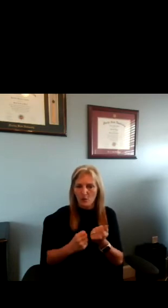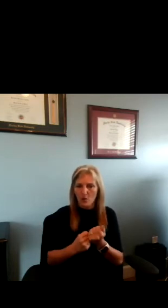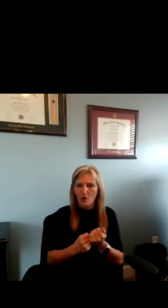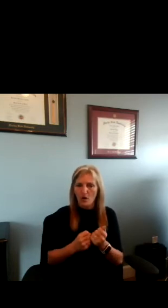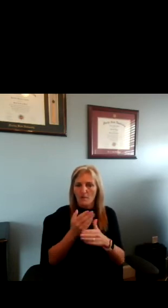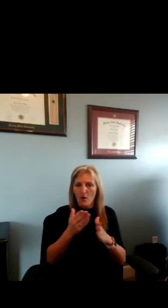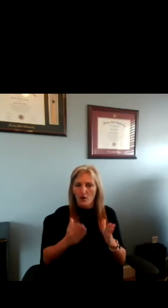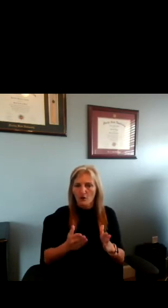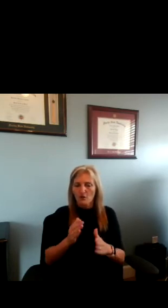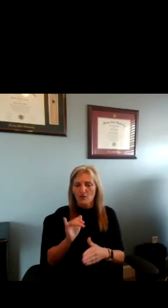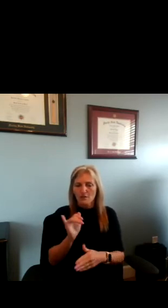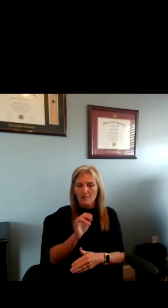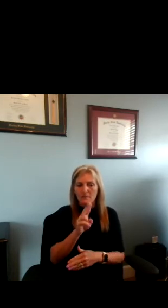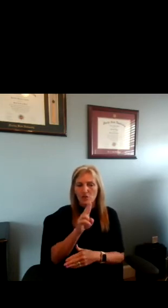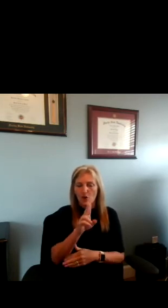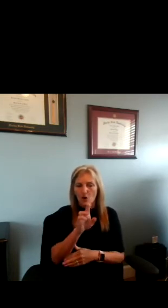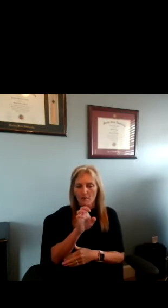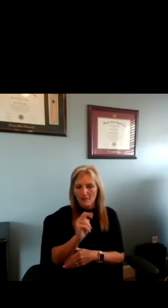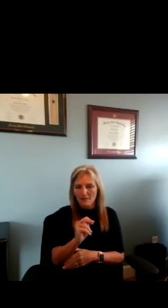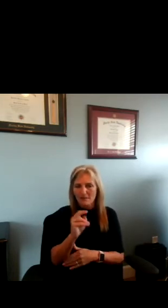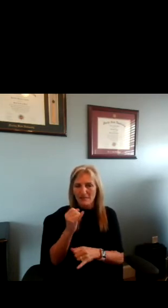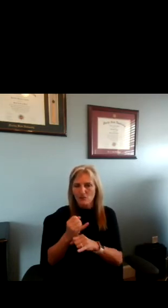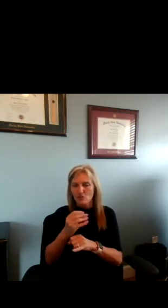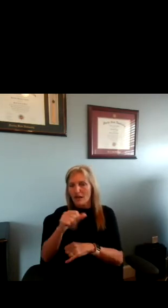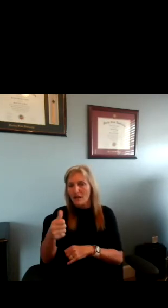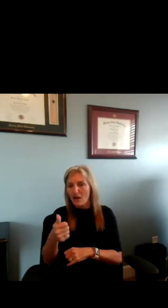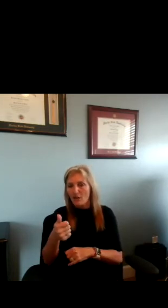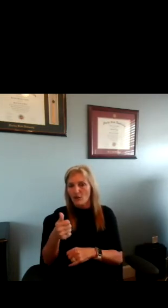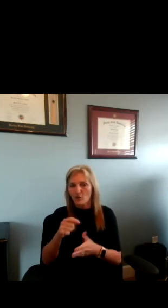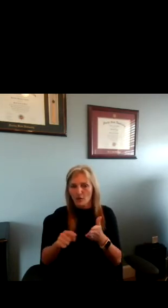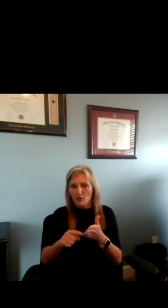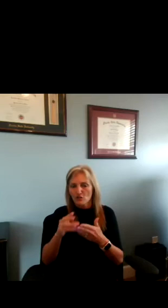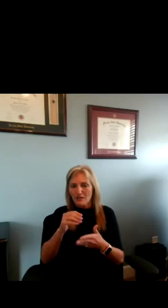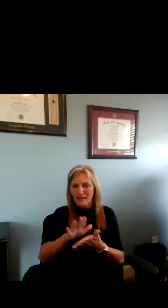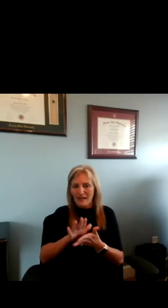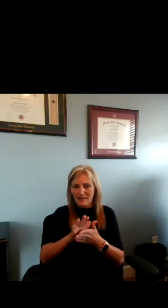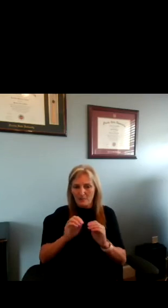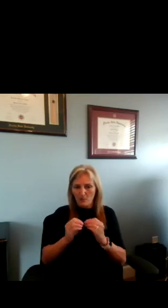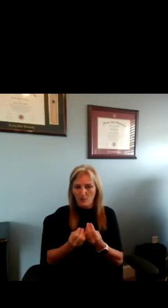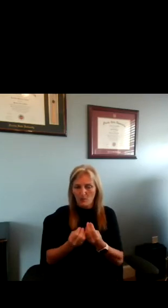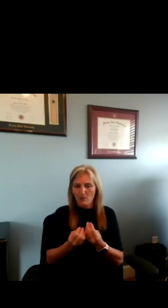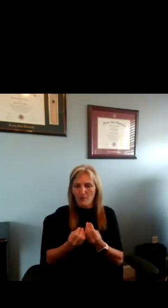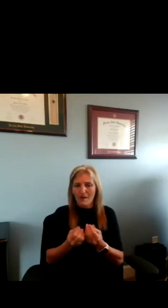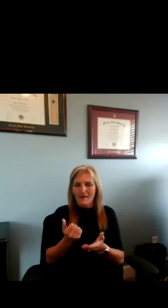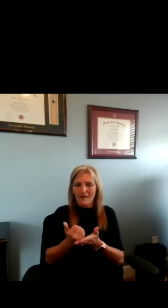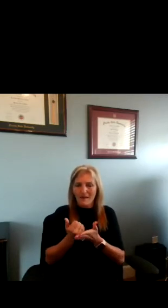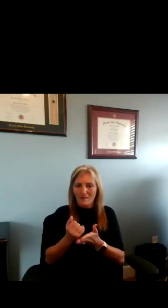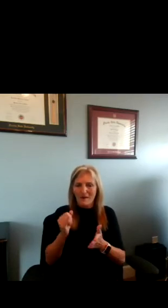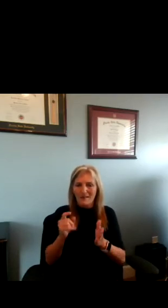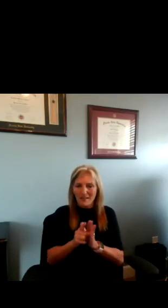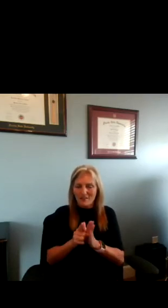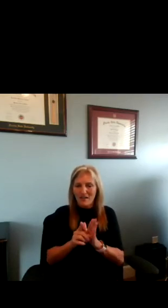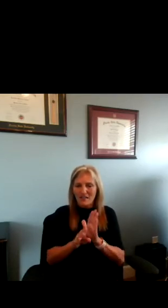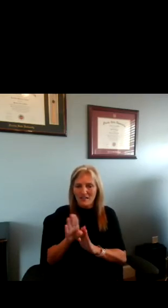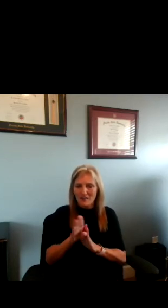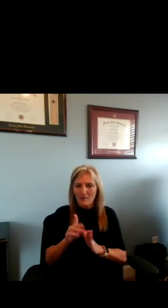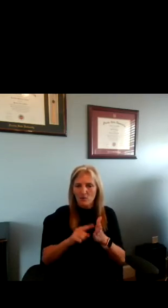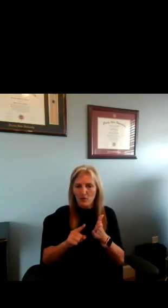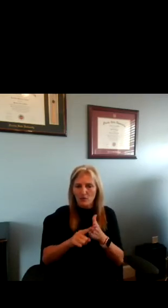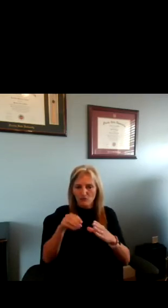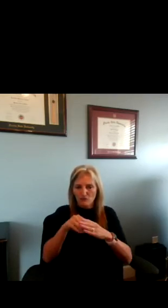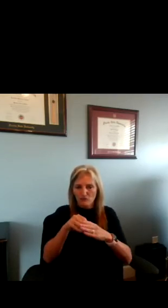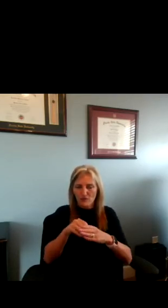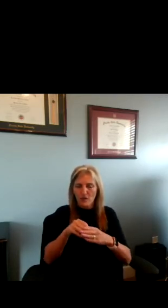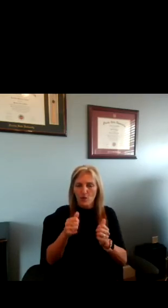like the Urban Institute and other research and academic organizations to identify and develop research investments that